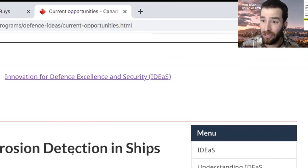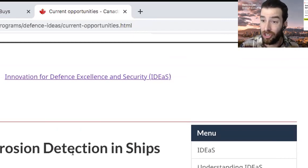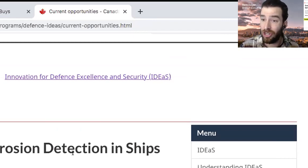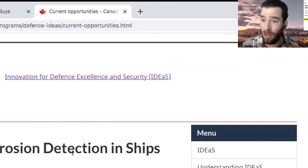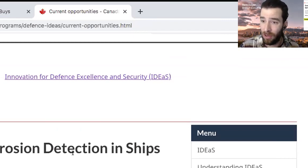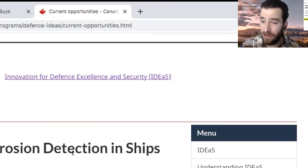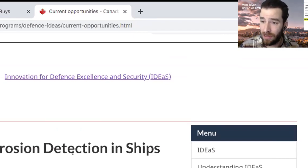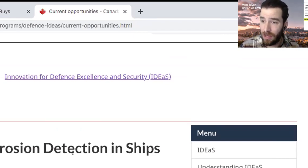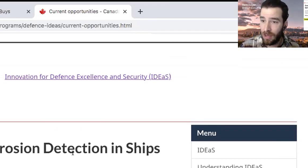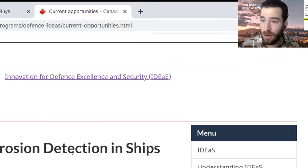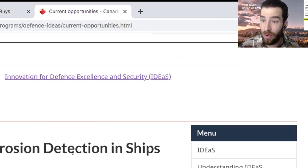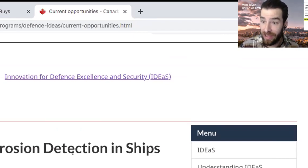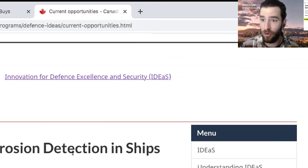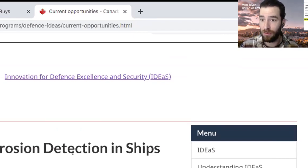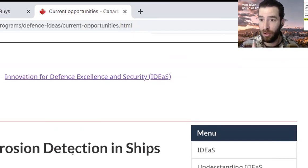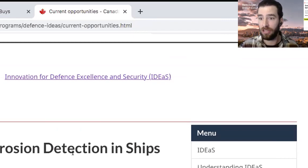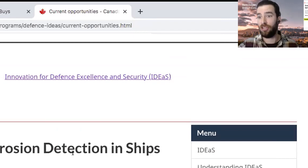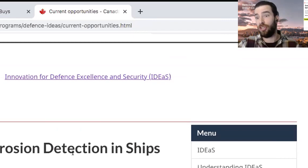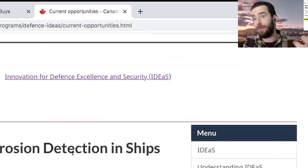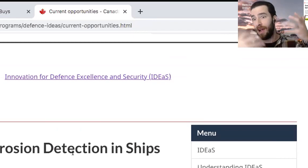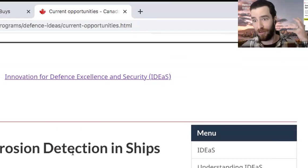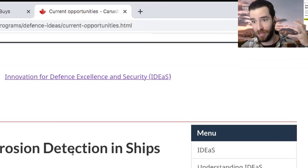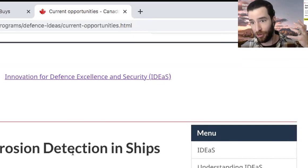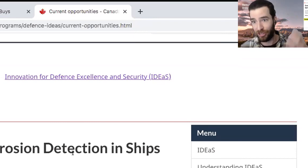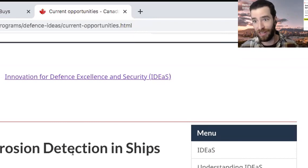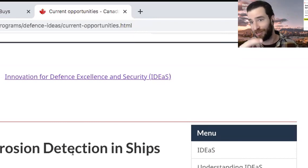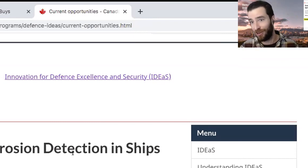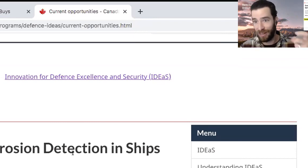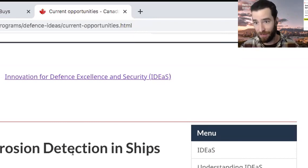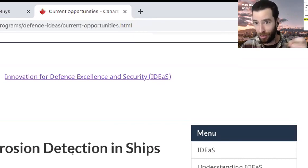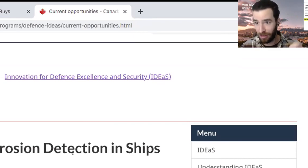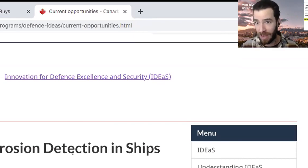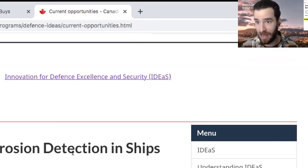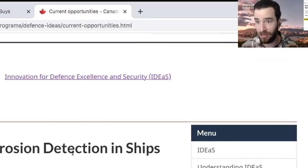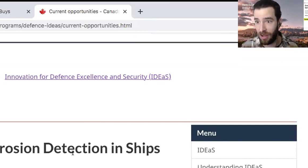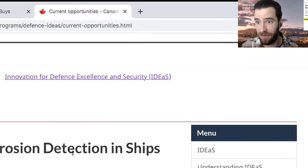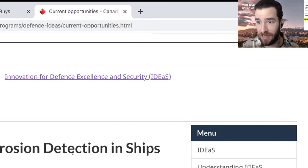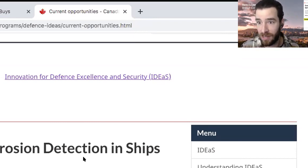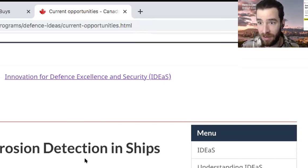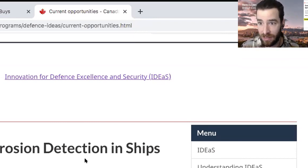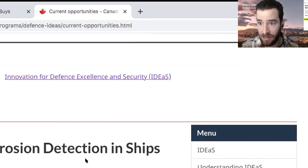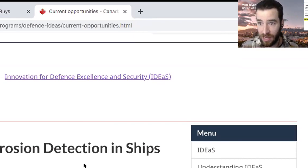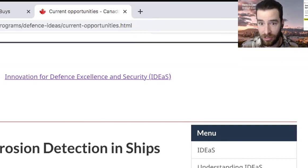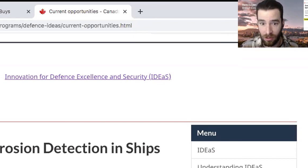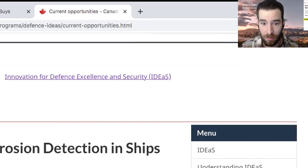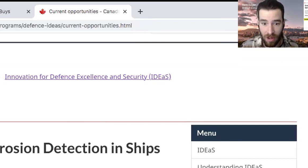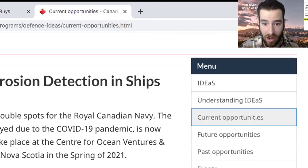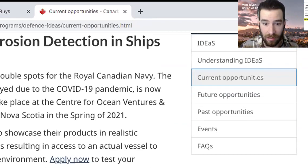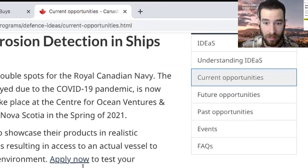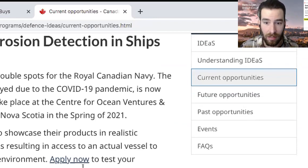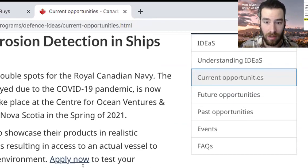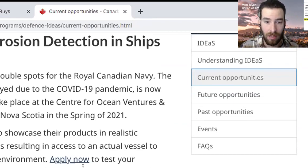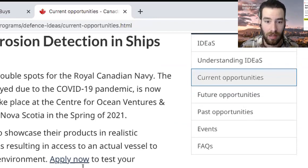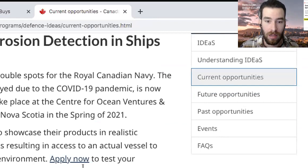corrosion in ship hulls without pulling the ship out of the ocean and pulling panels off of the side of it to actually look